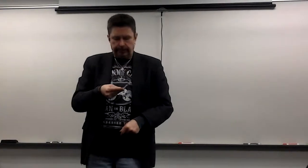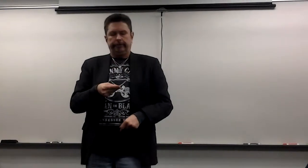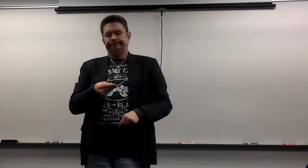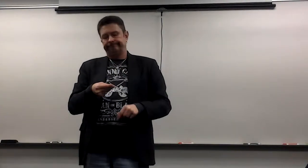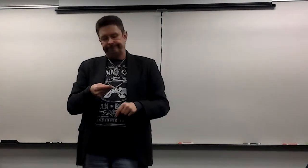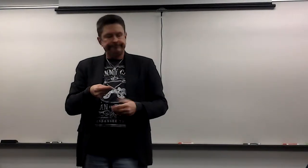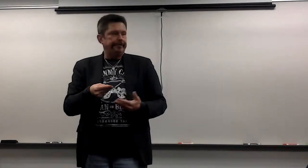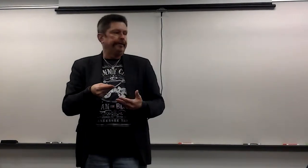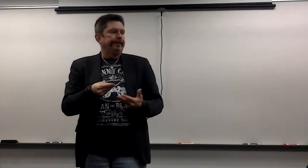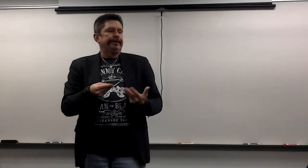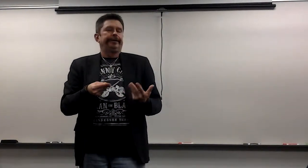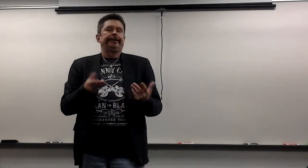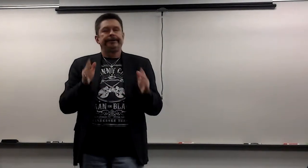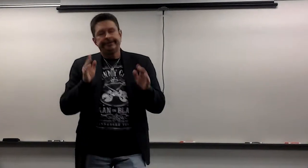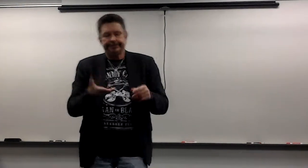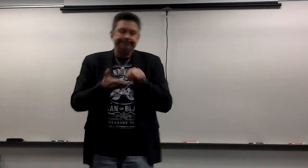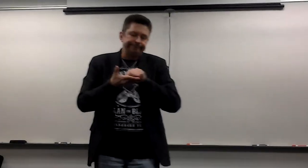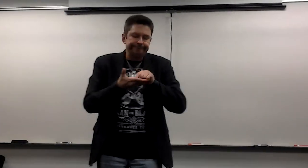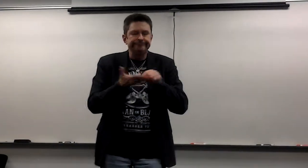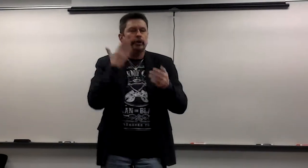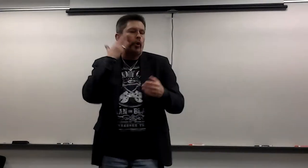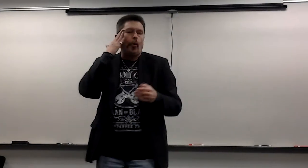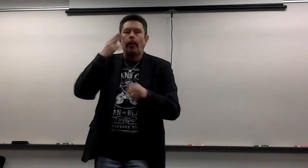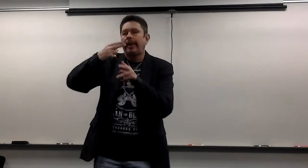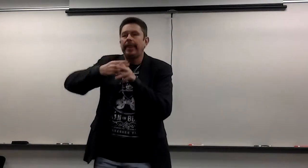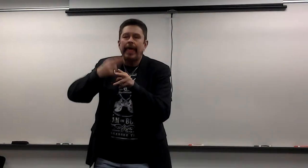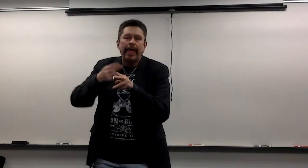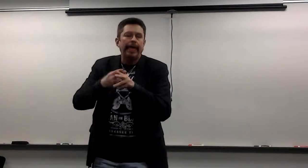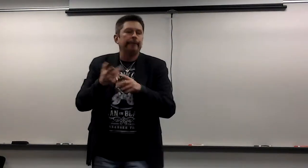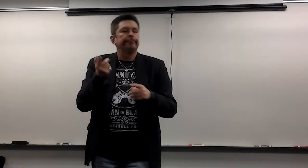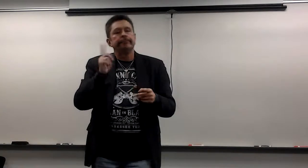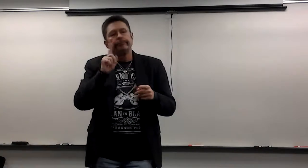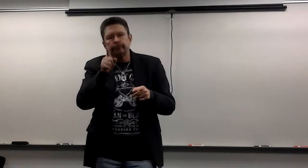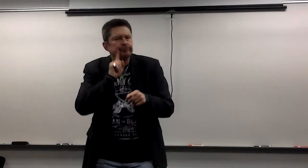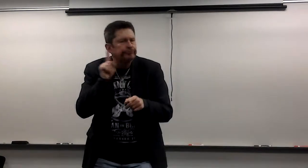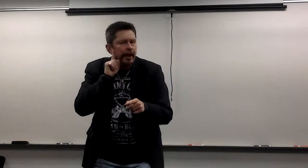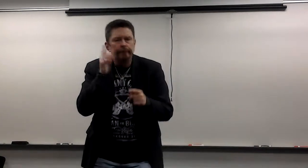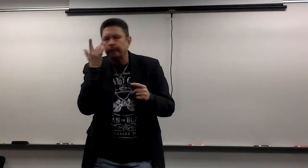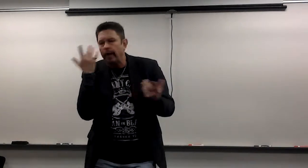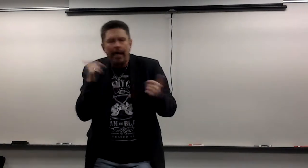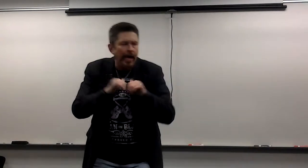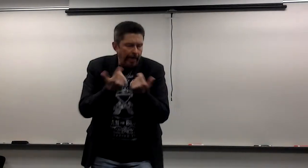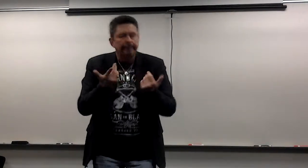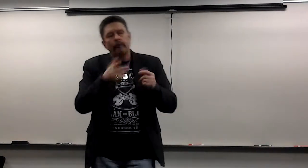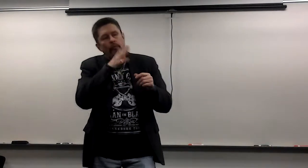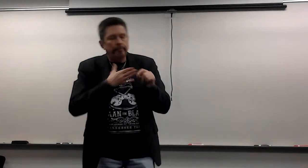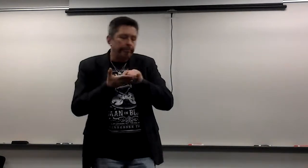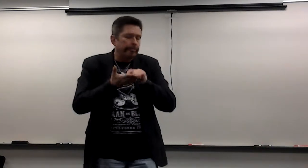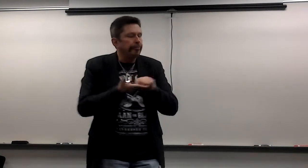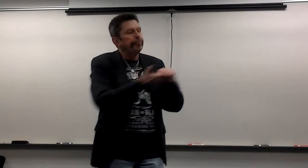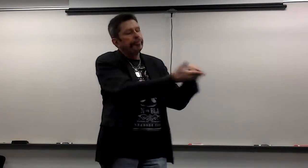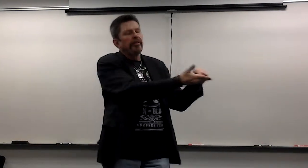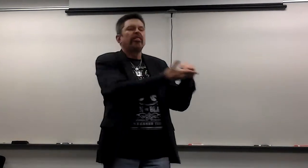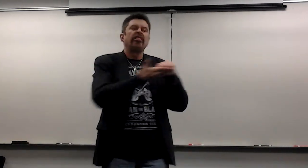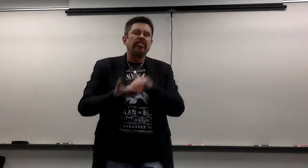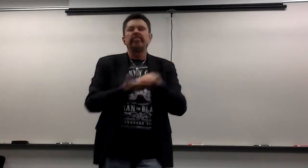The woman took the paper and read it. She said, "What's your name?" So